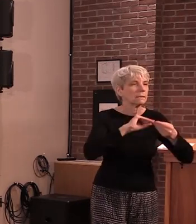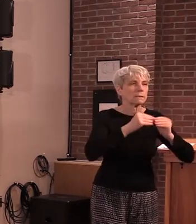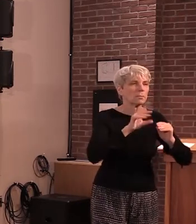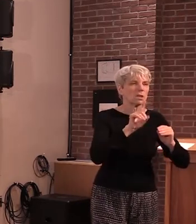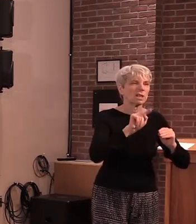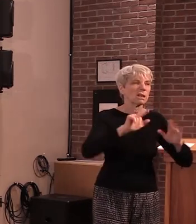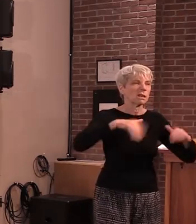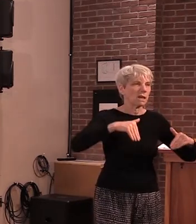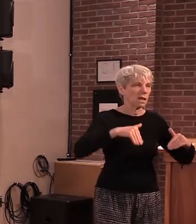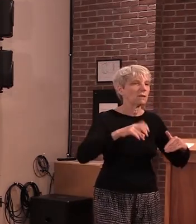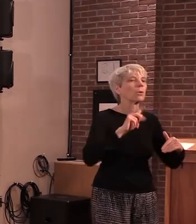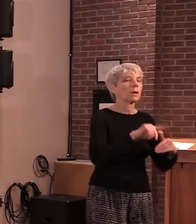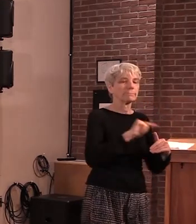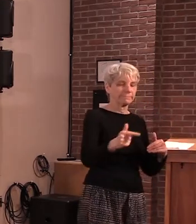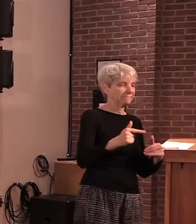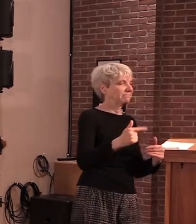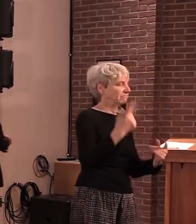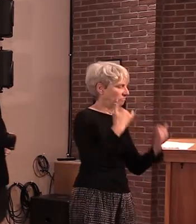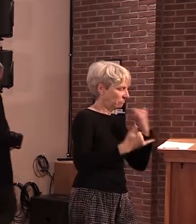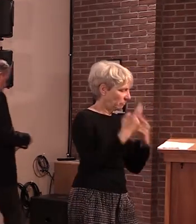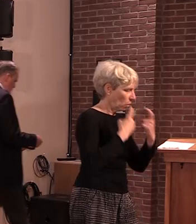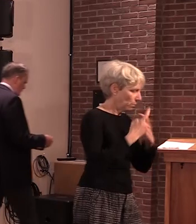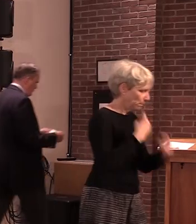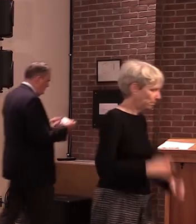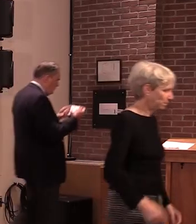Okay, we're going to move to the phones now. Avery Powell, WCAX.